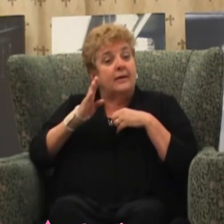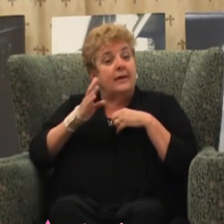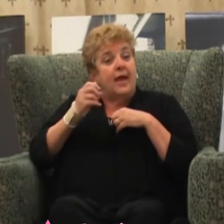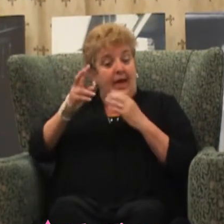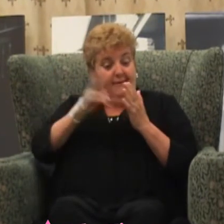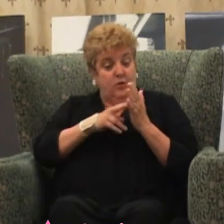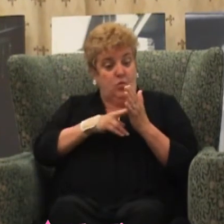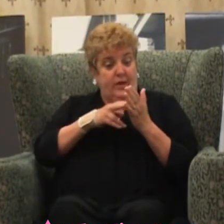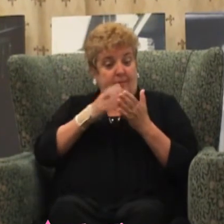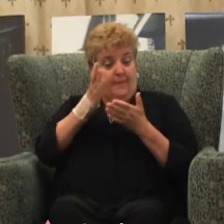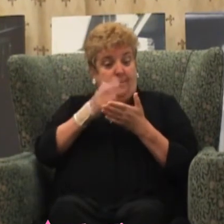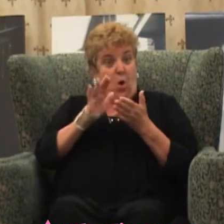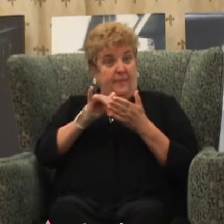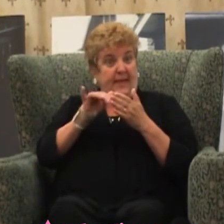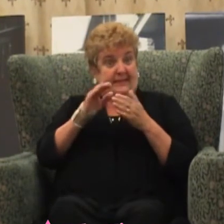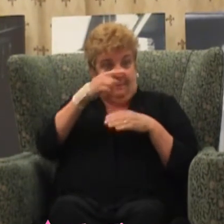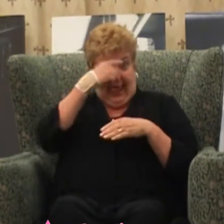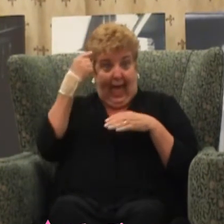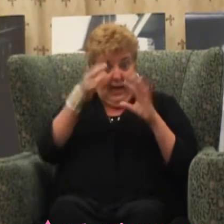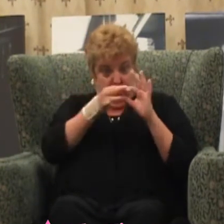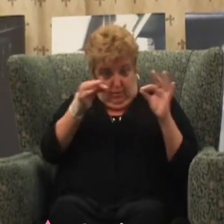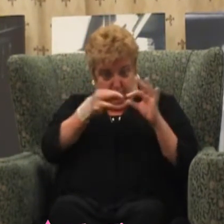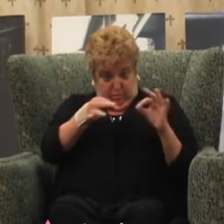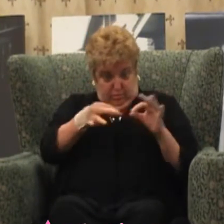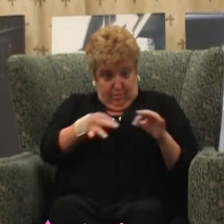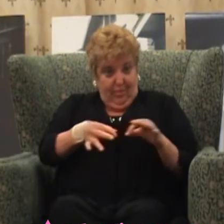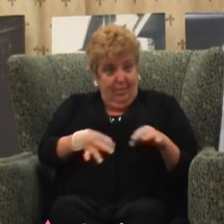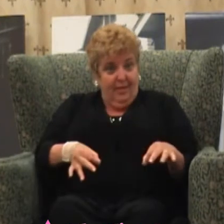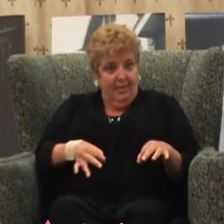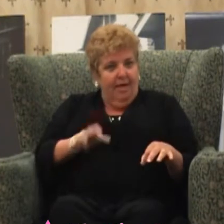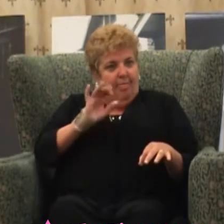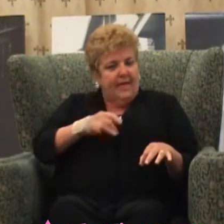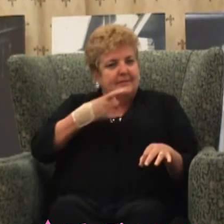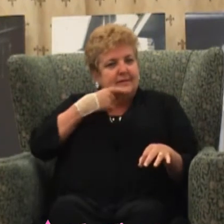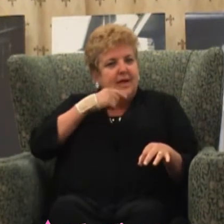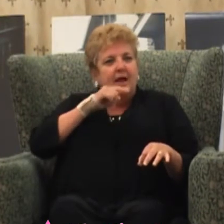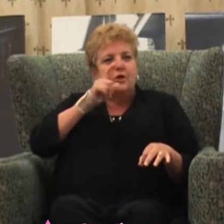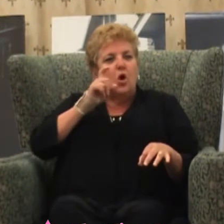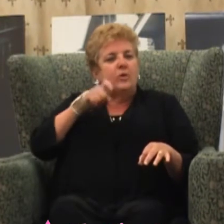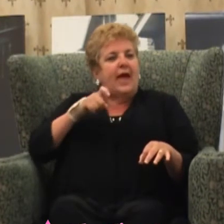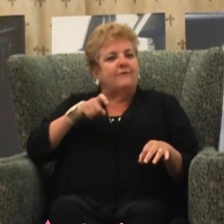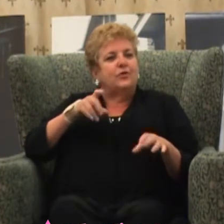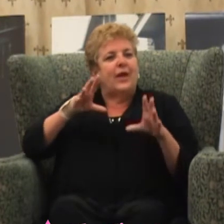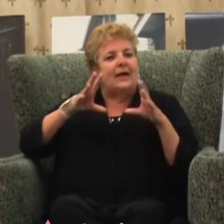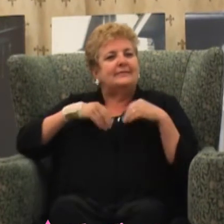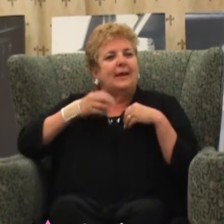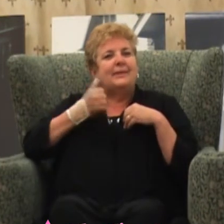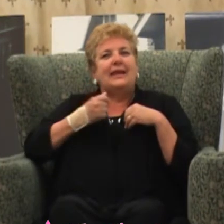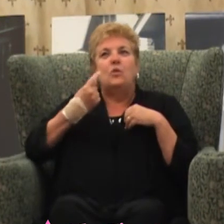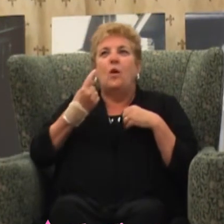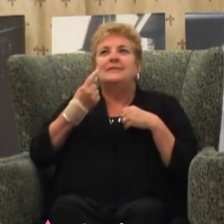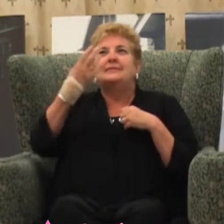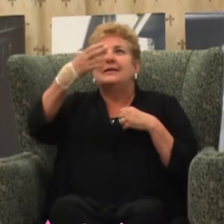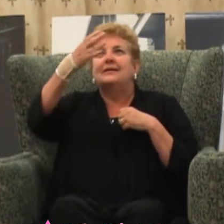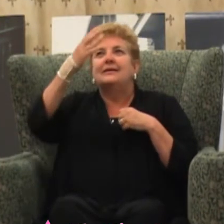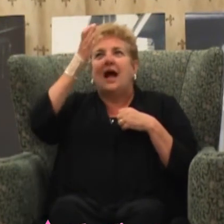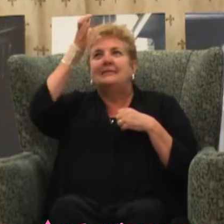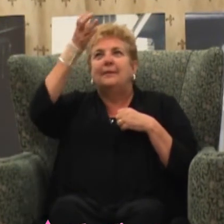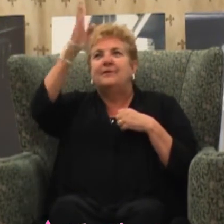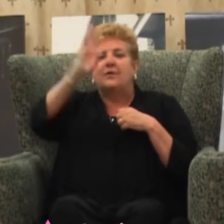part in the book, it says you don't have to accept anyone's concept of God, but it's pretty clear you're going to have some